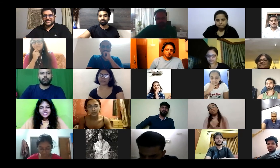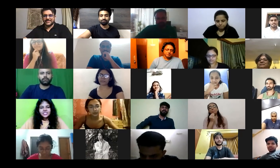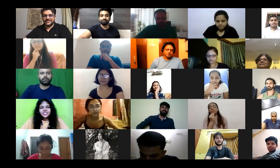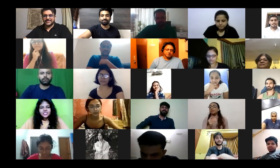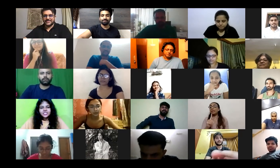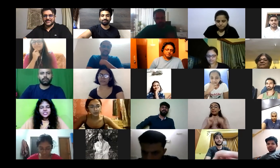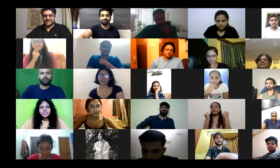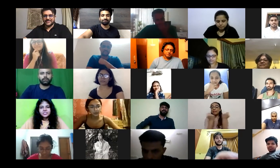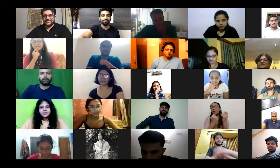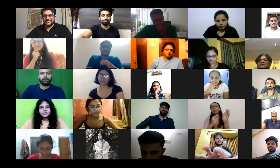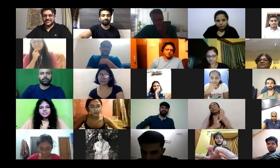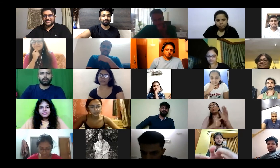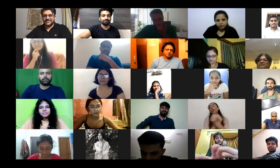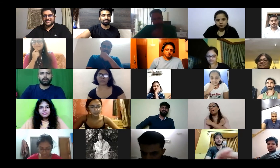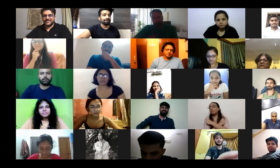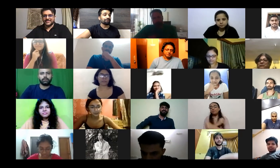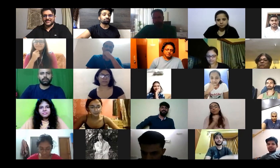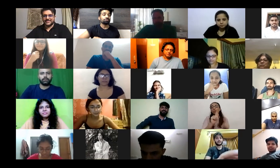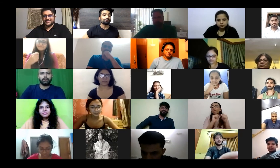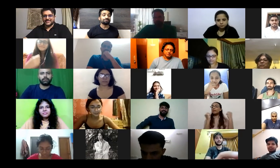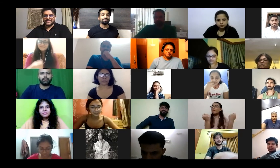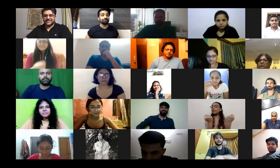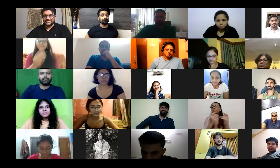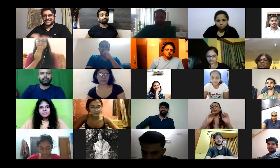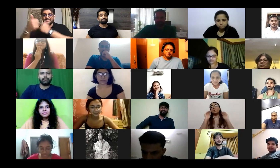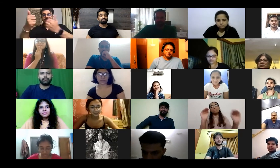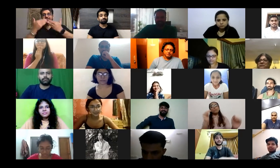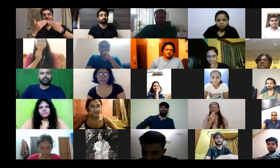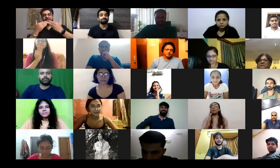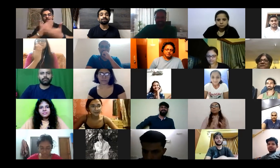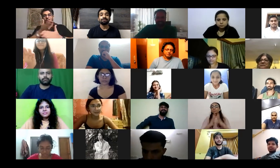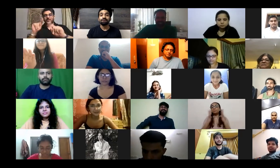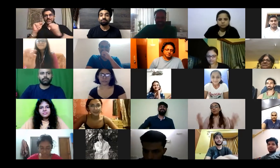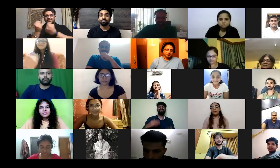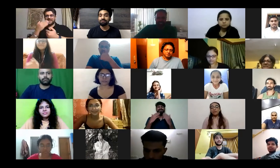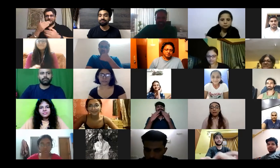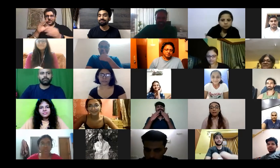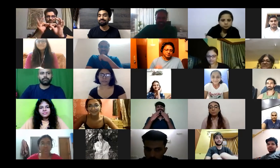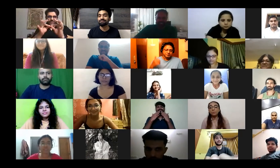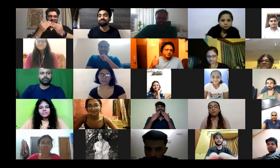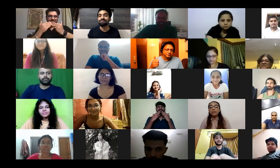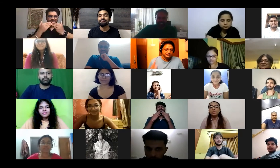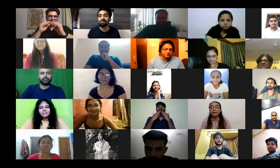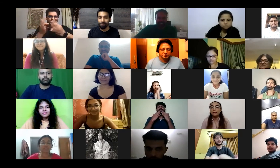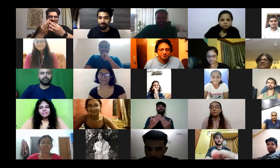team here. Thank you so much. Thank you, Alim. Thank you so much. We will. Thank